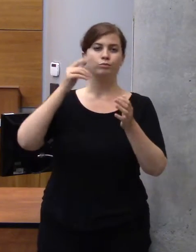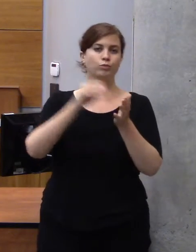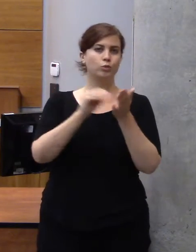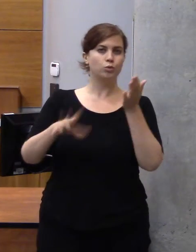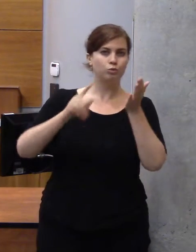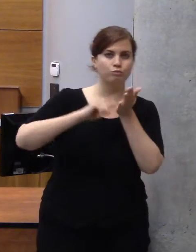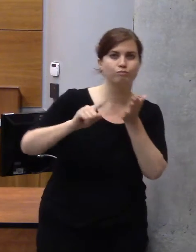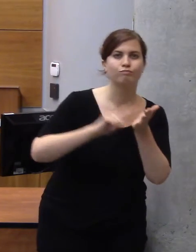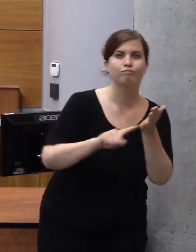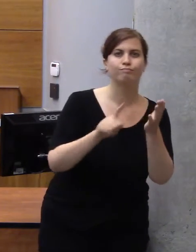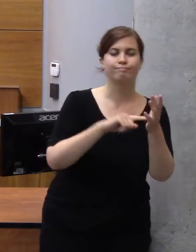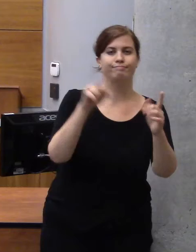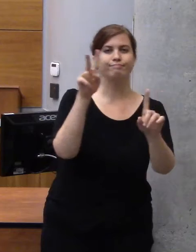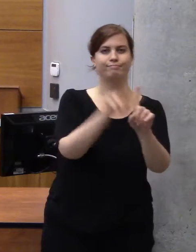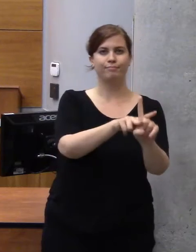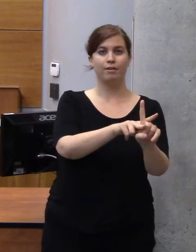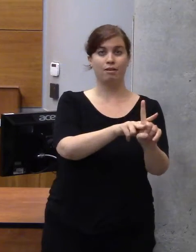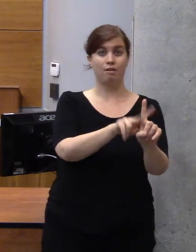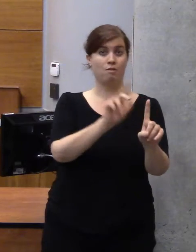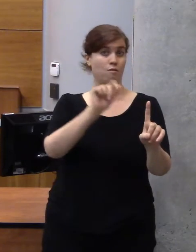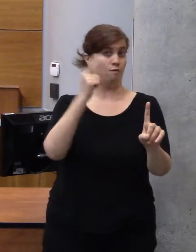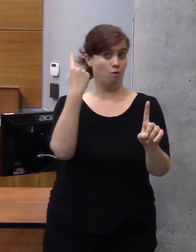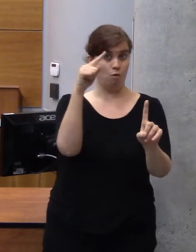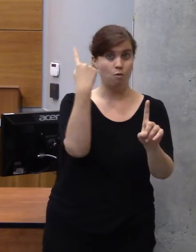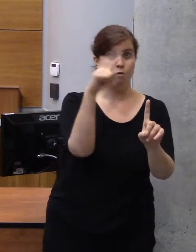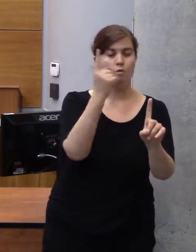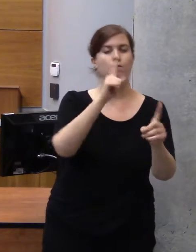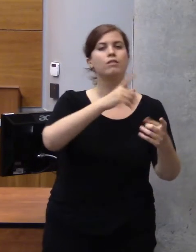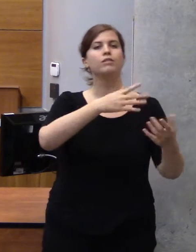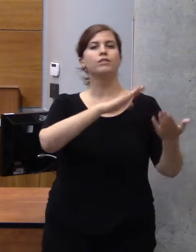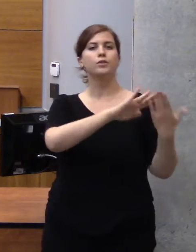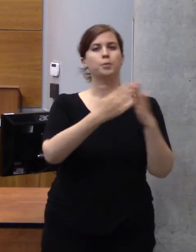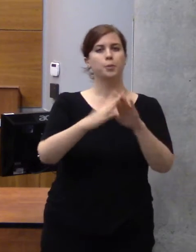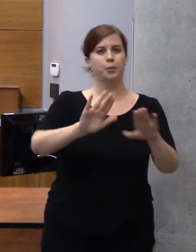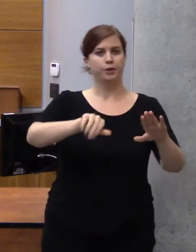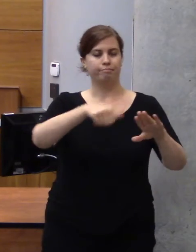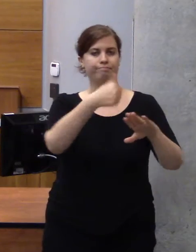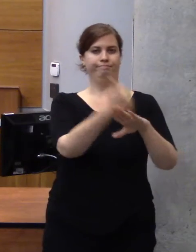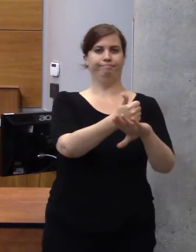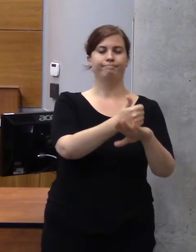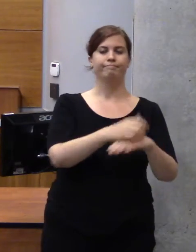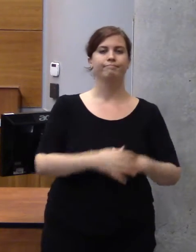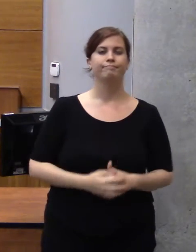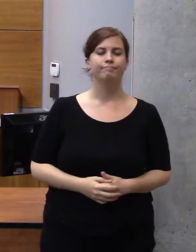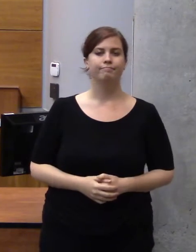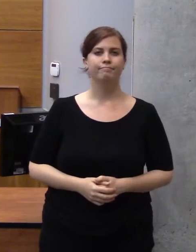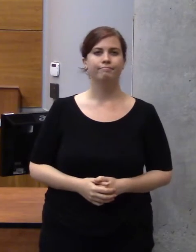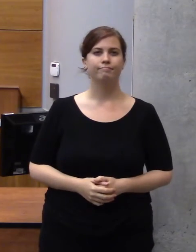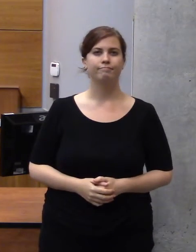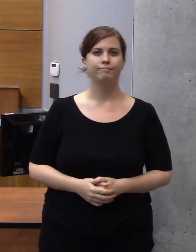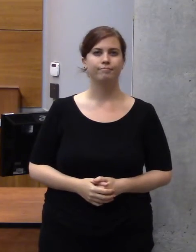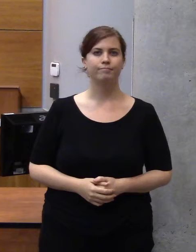community building. École is an ongoing experiment that strives to be a model of urban sustainable living. Could you pass me?